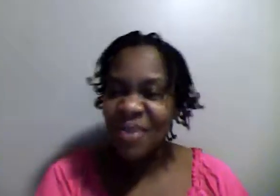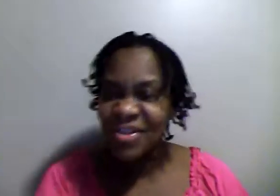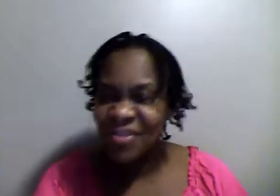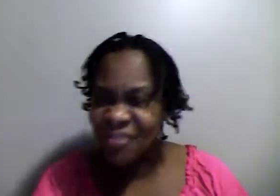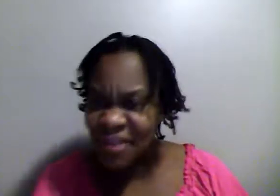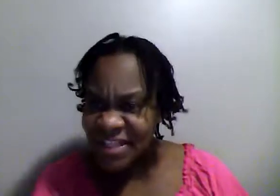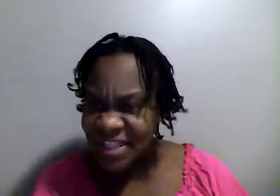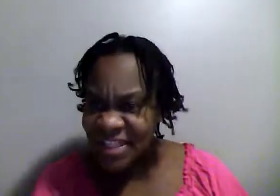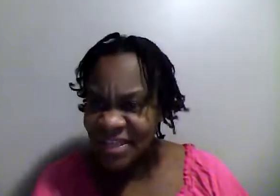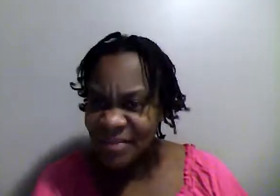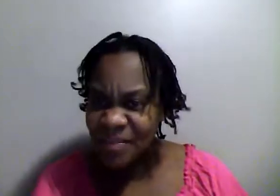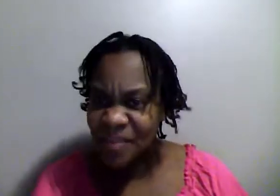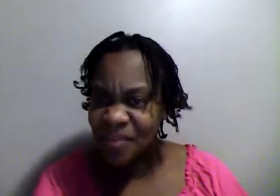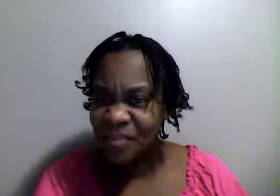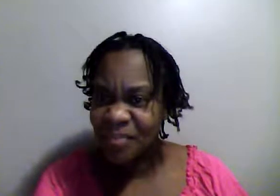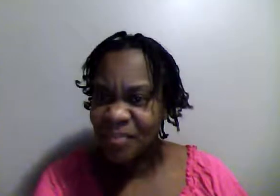of growing season.